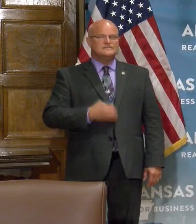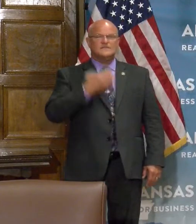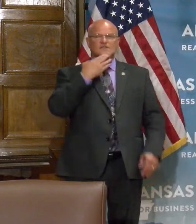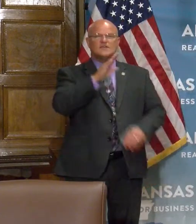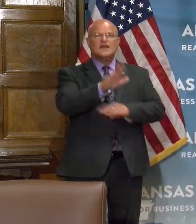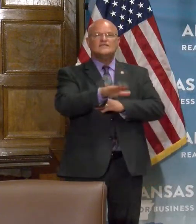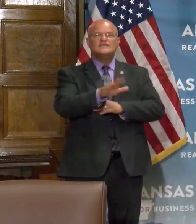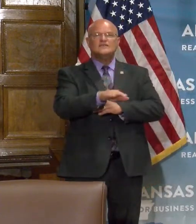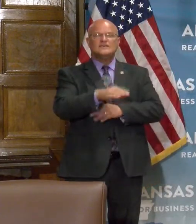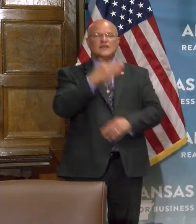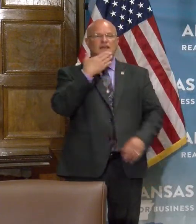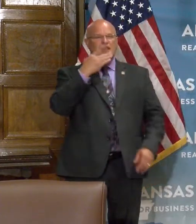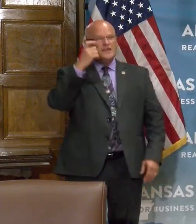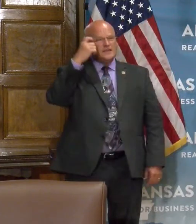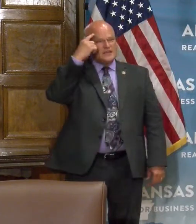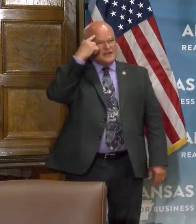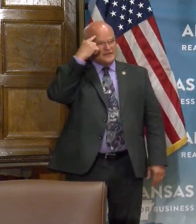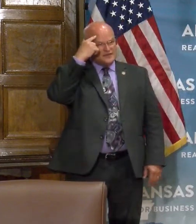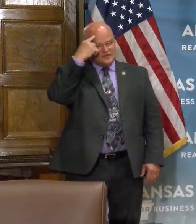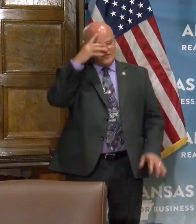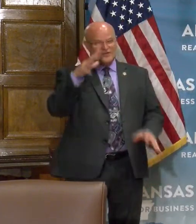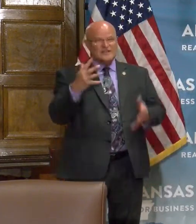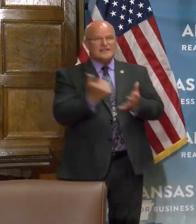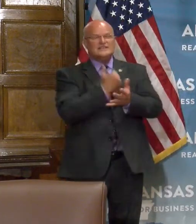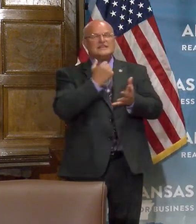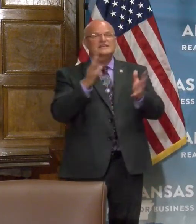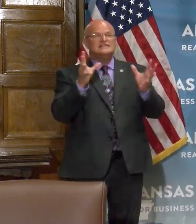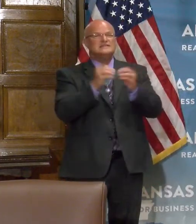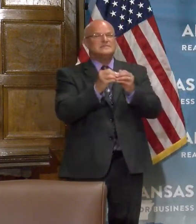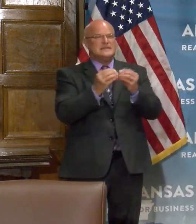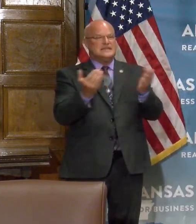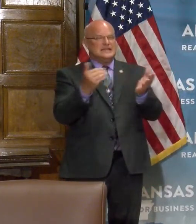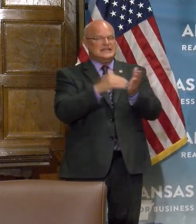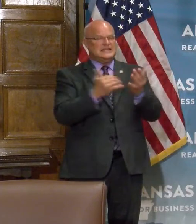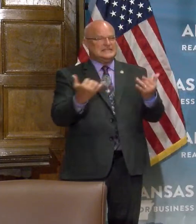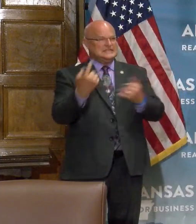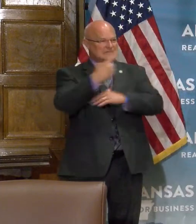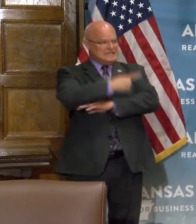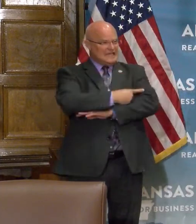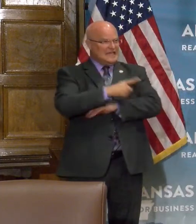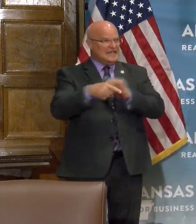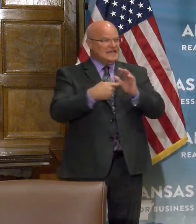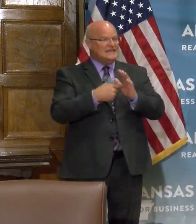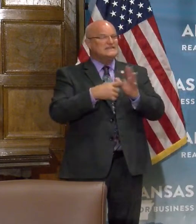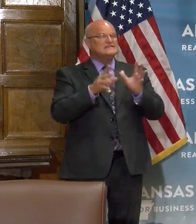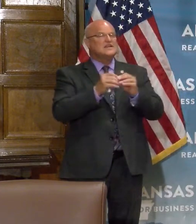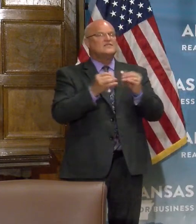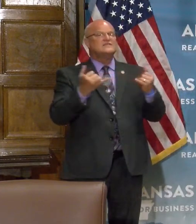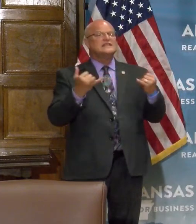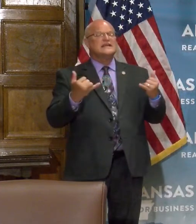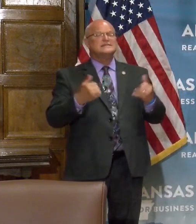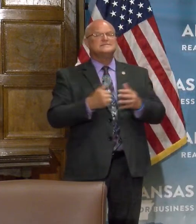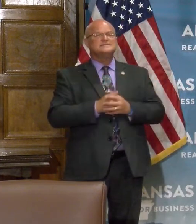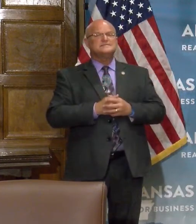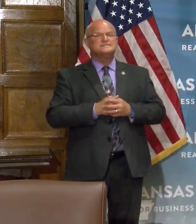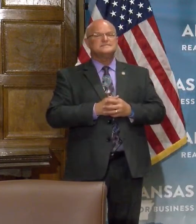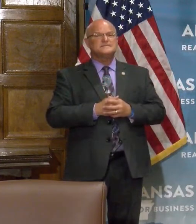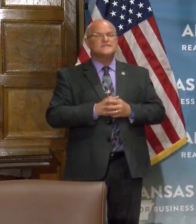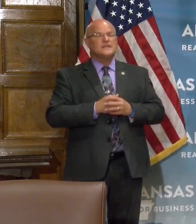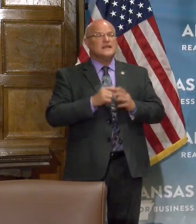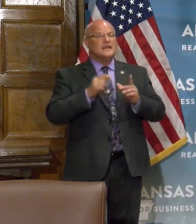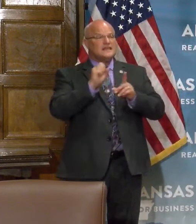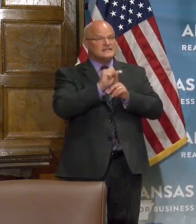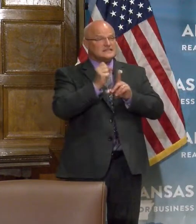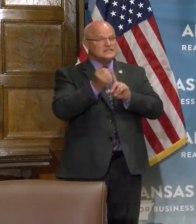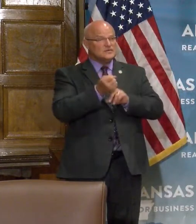Good afternoon, and thank you, Governor Hutchinson, for the chance to be a part of this press conference again today. The